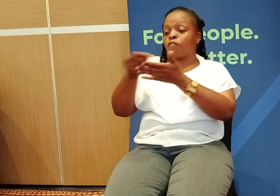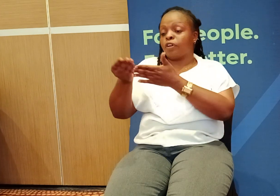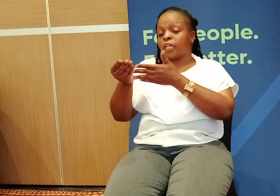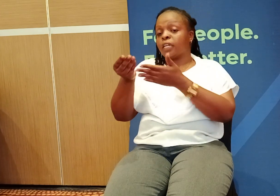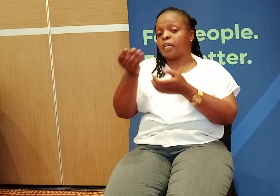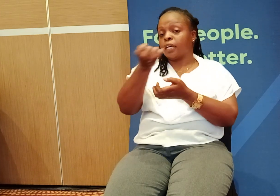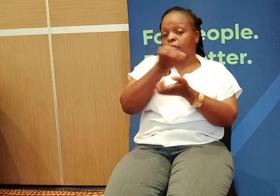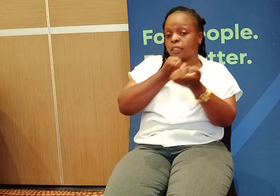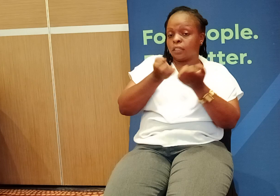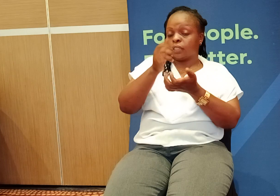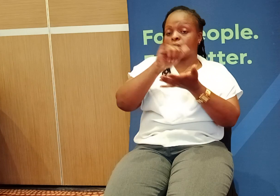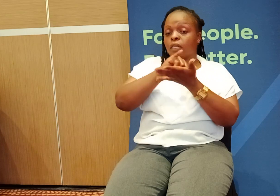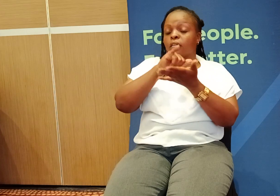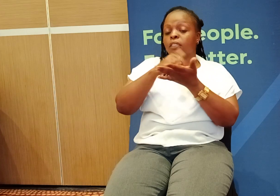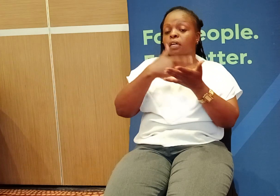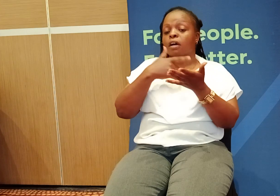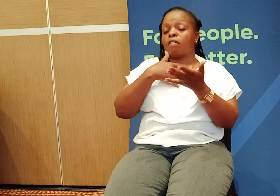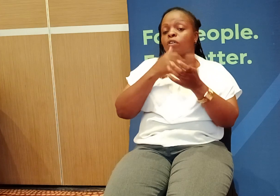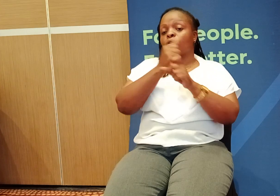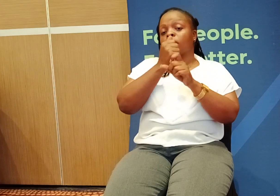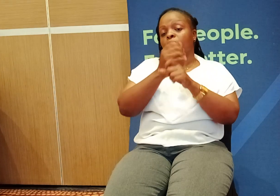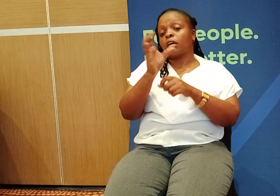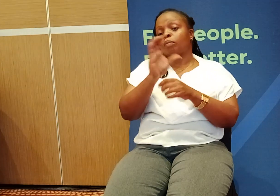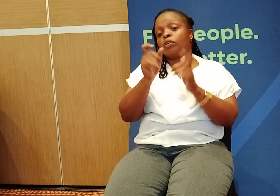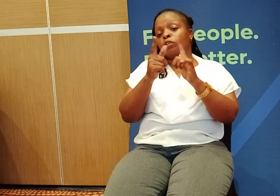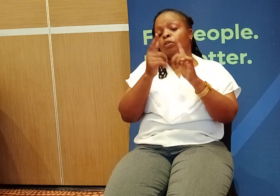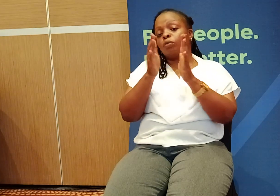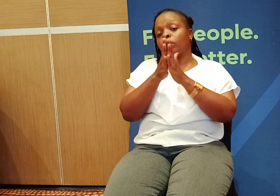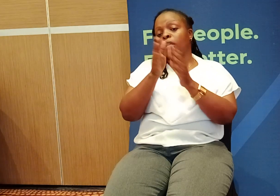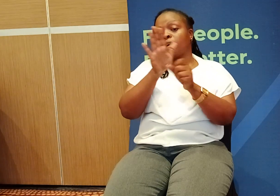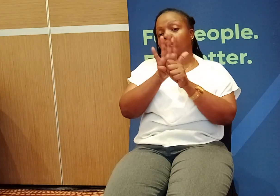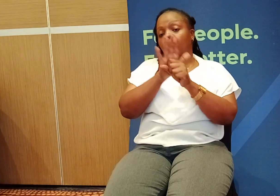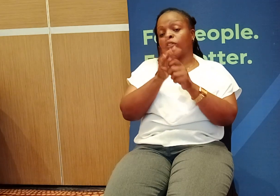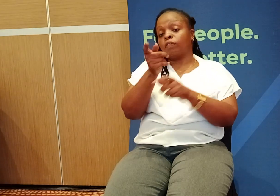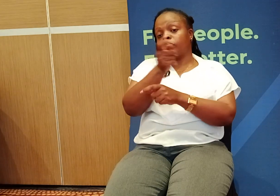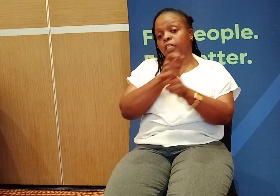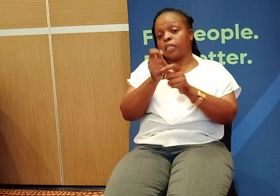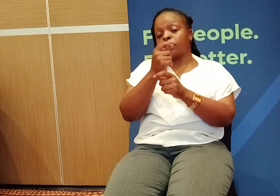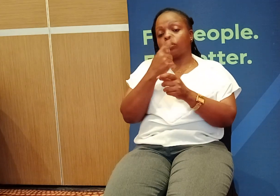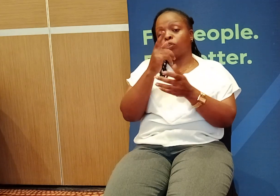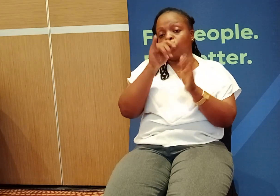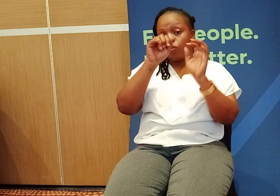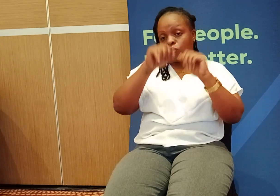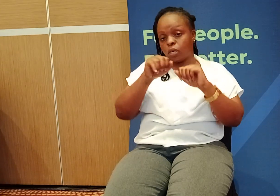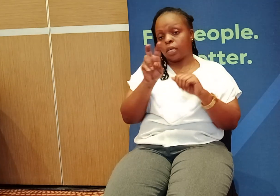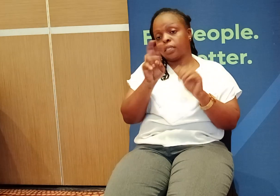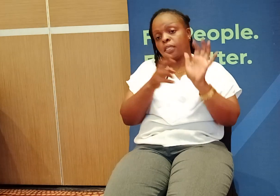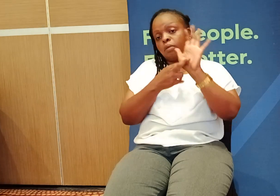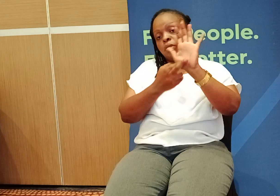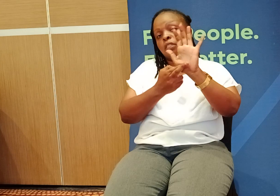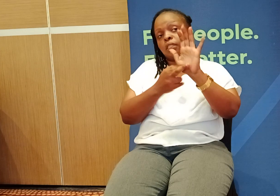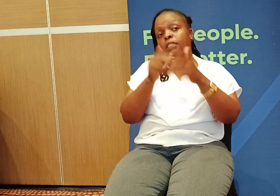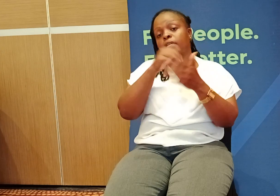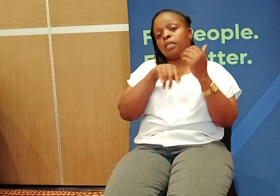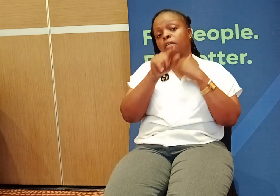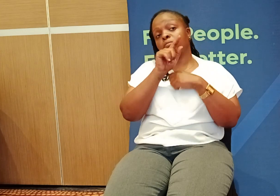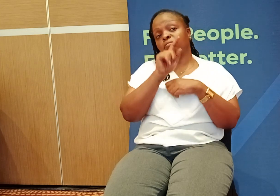impact on the working capital of a lot of our traders. So that you can see, represented in this